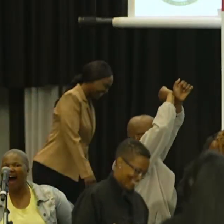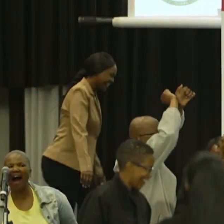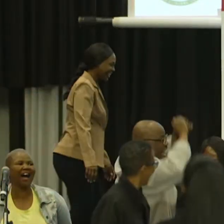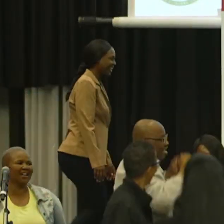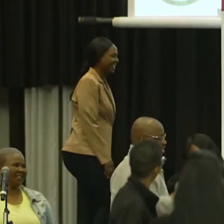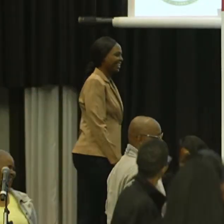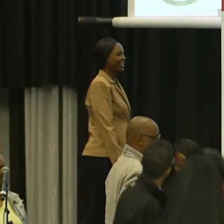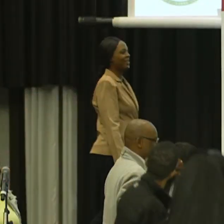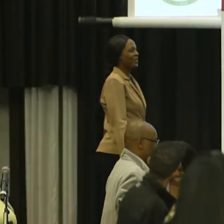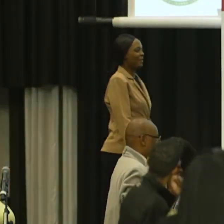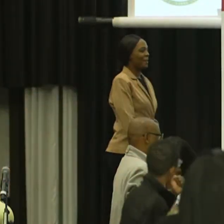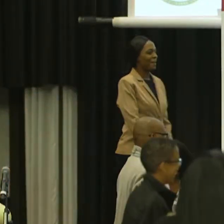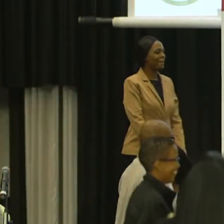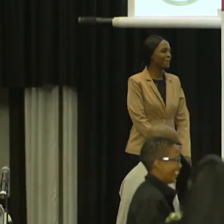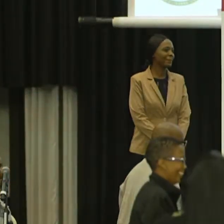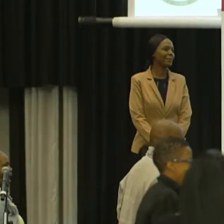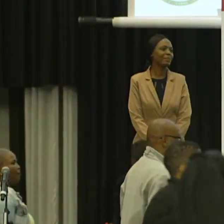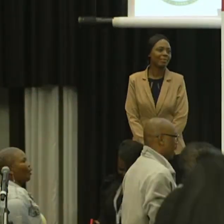besitsheka,